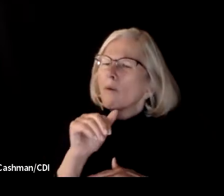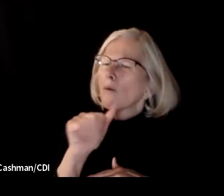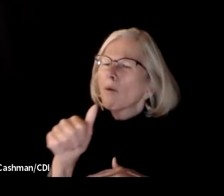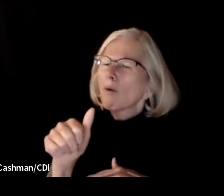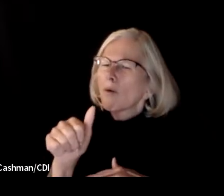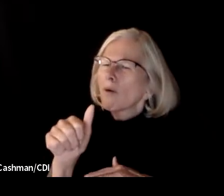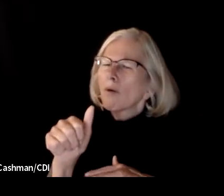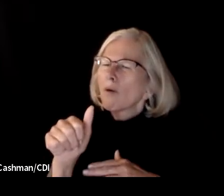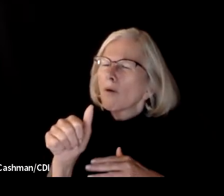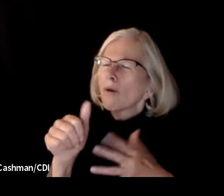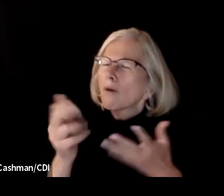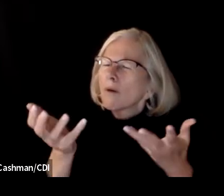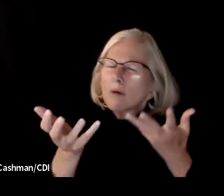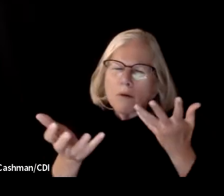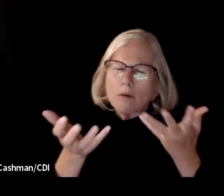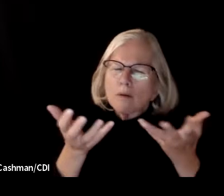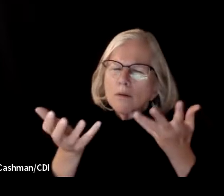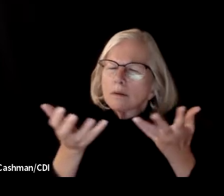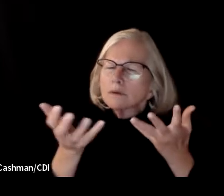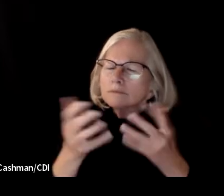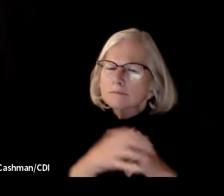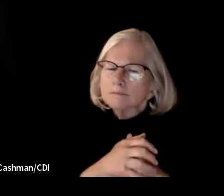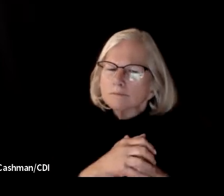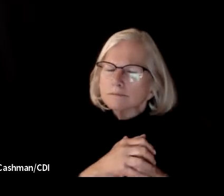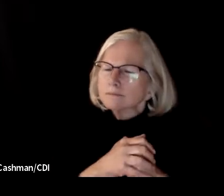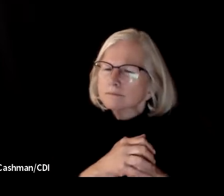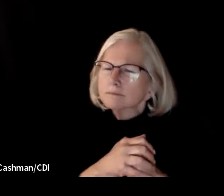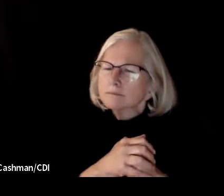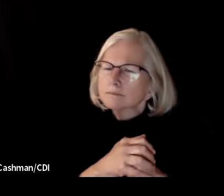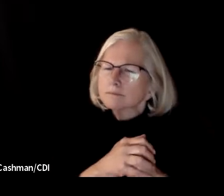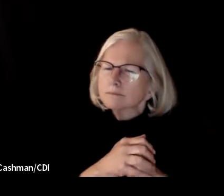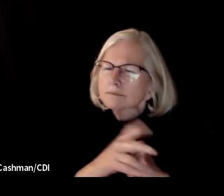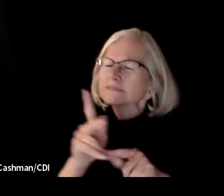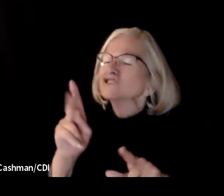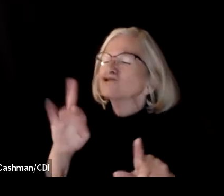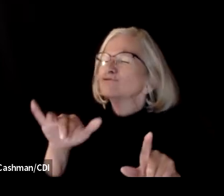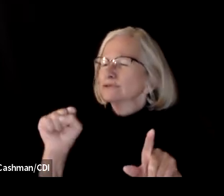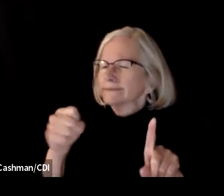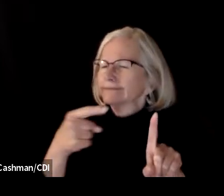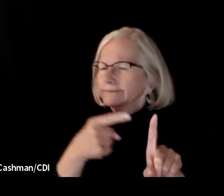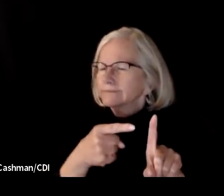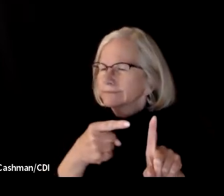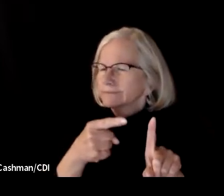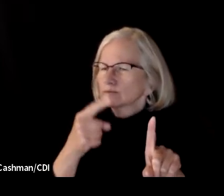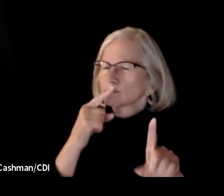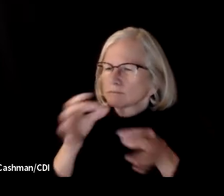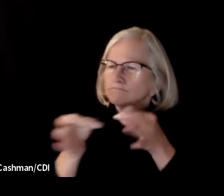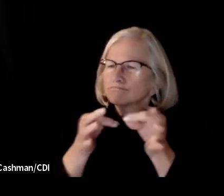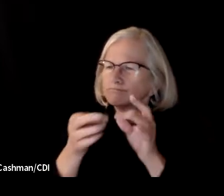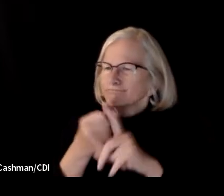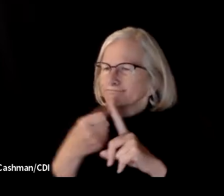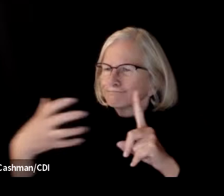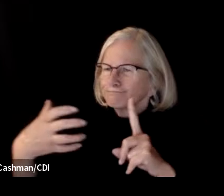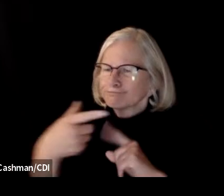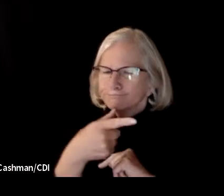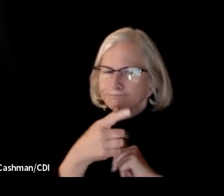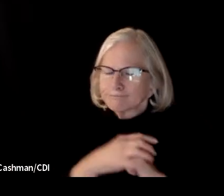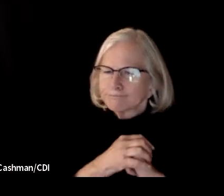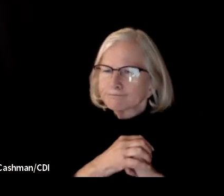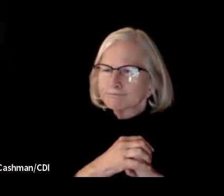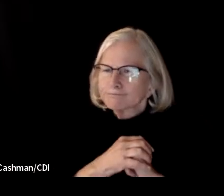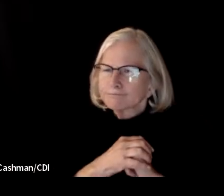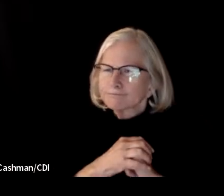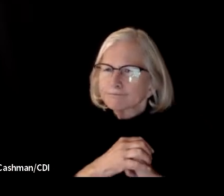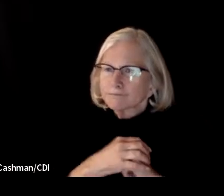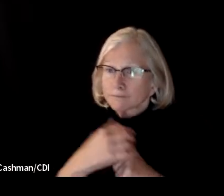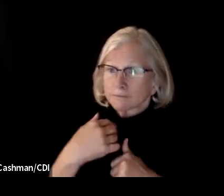Well, I'll certainly invite Chris to speak to that last point, but yes, so there were two major things